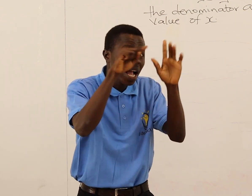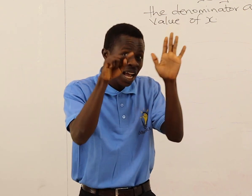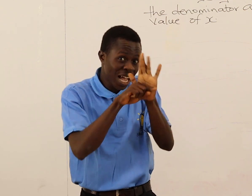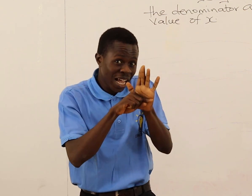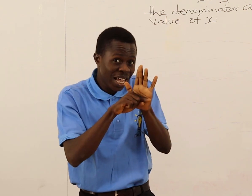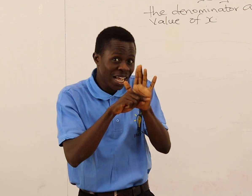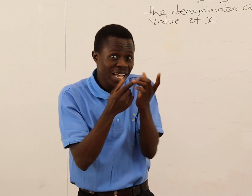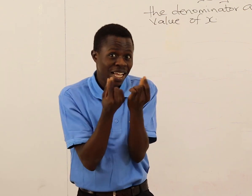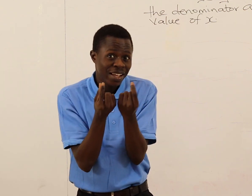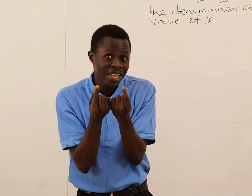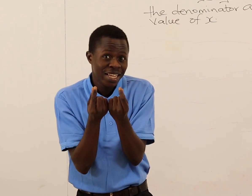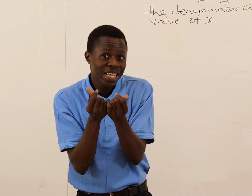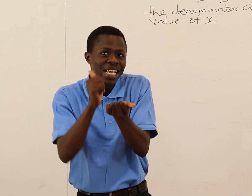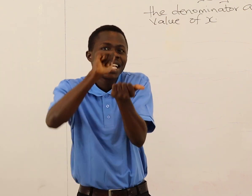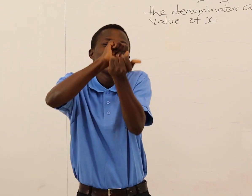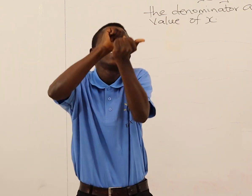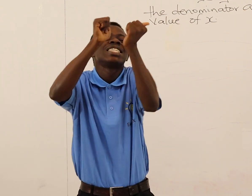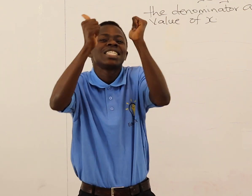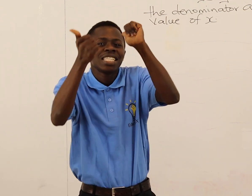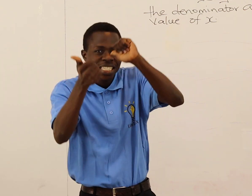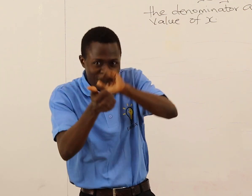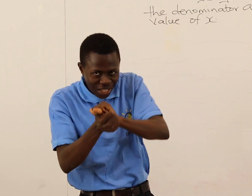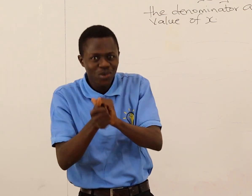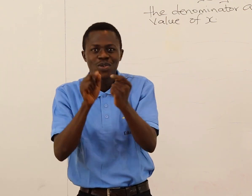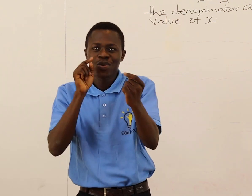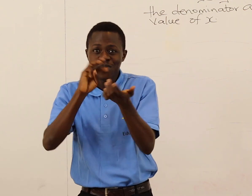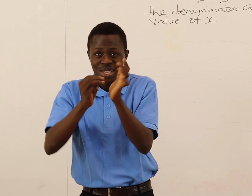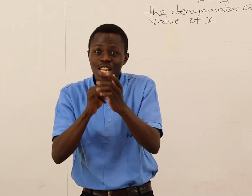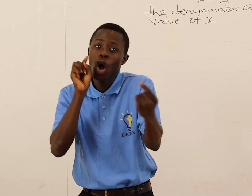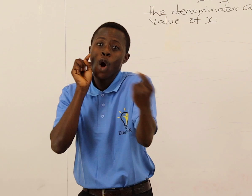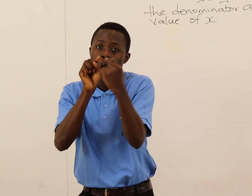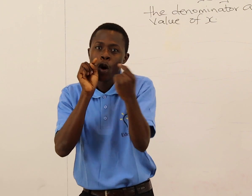first thing we do is to find the conjugate.